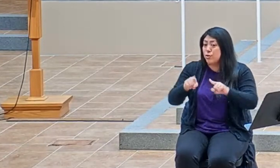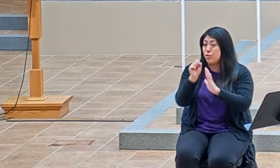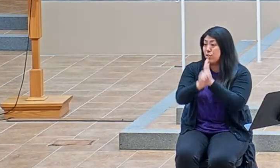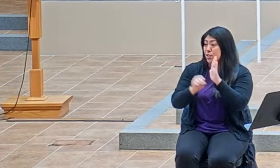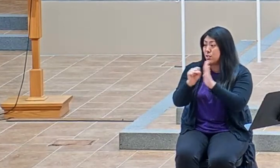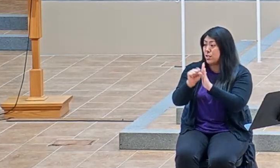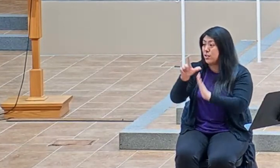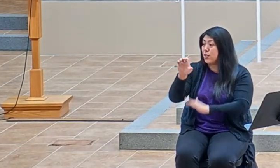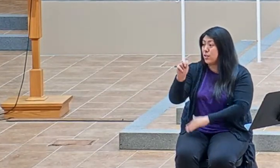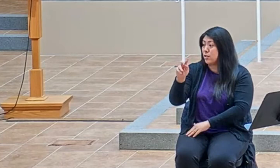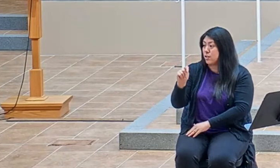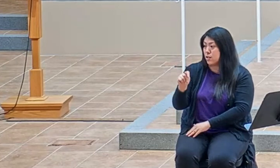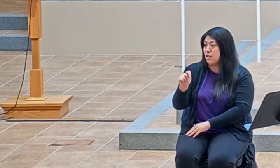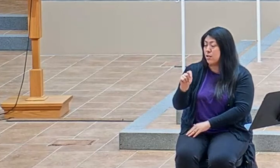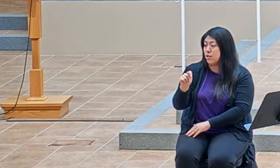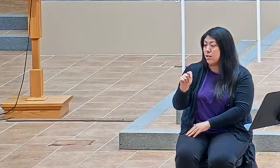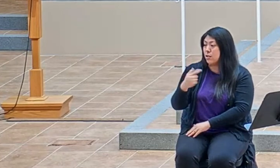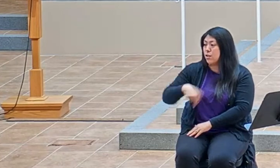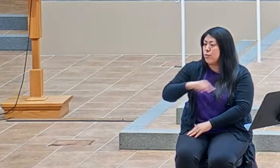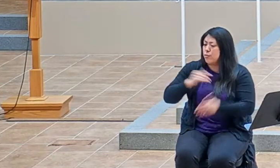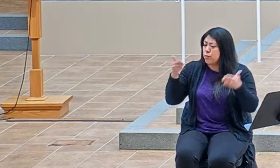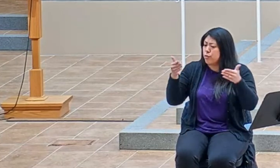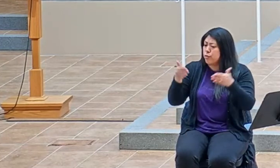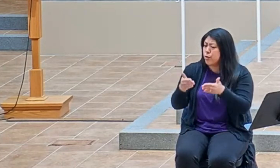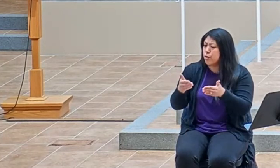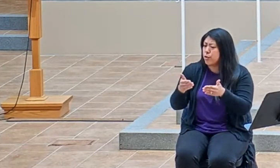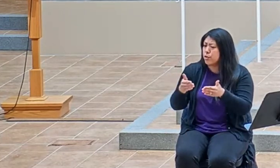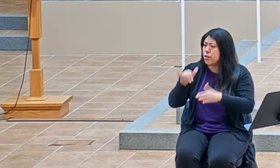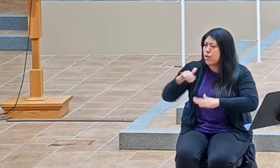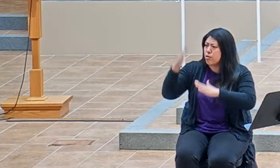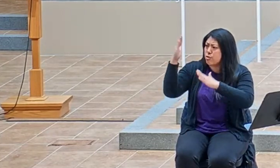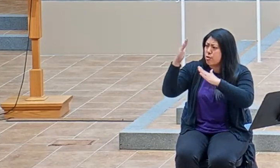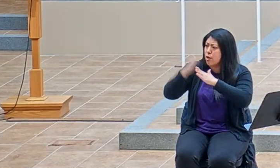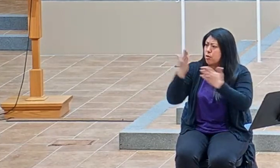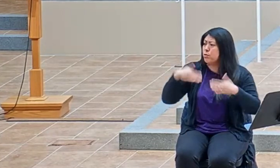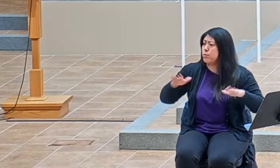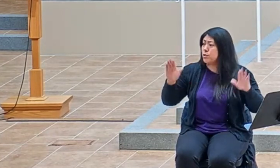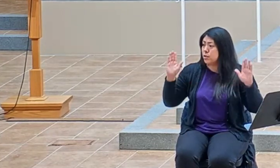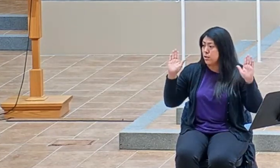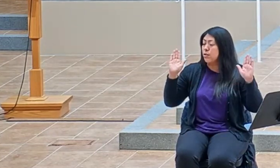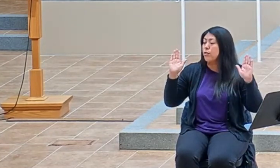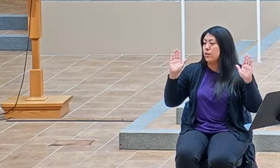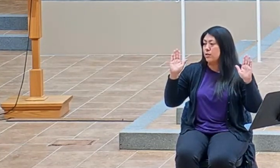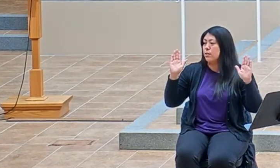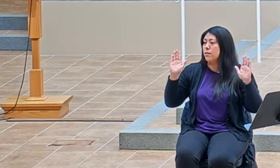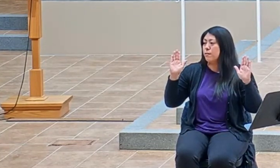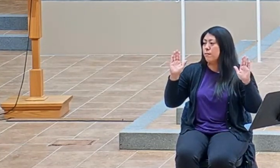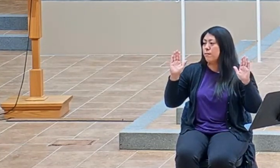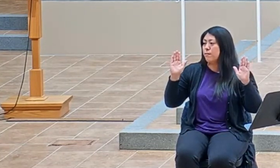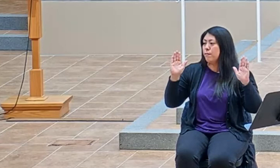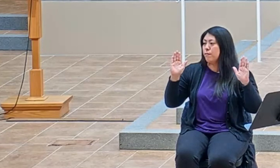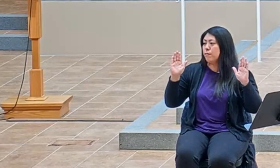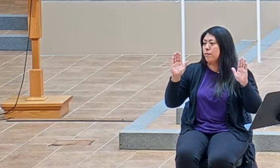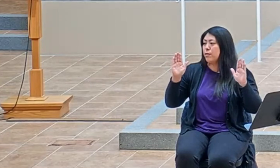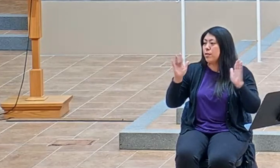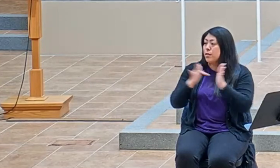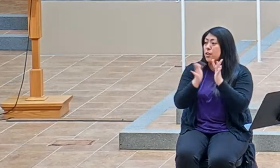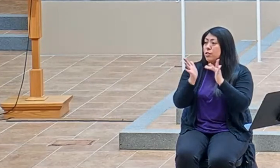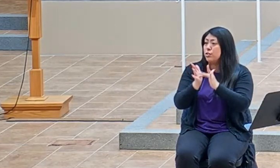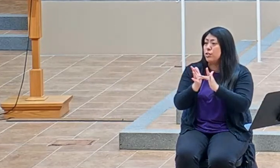this season of Lent that we focus on that ultimate sacrifice given by